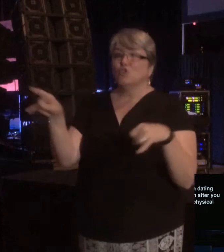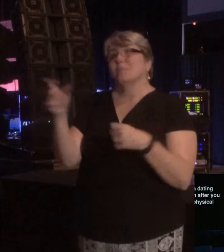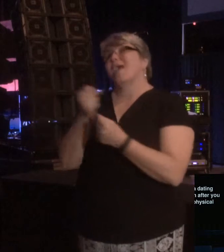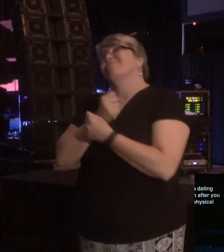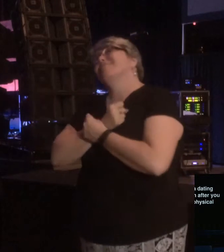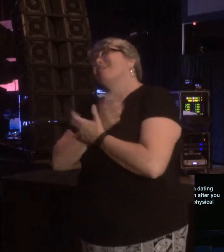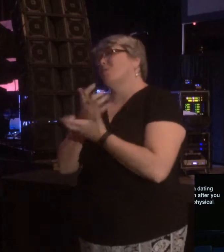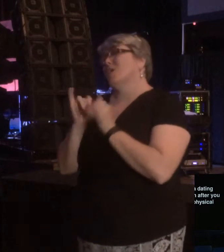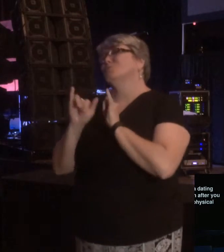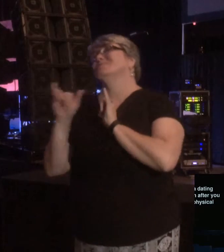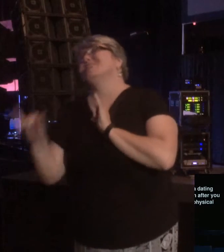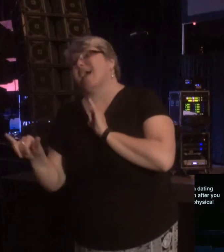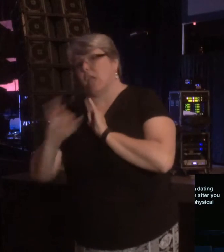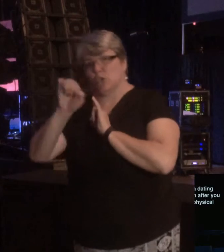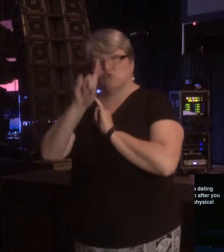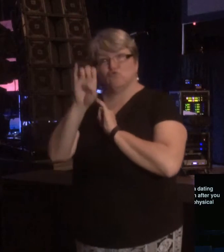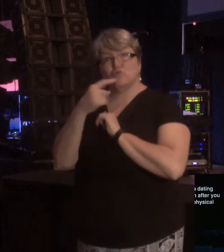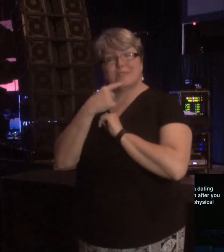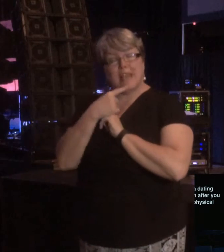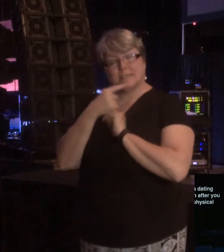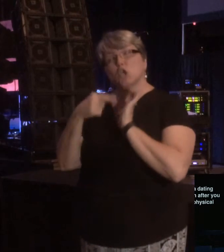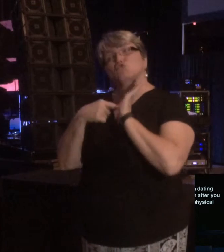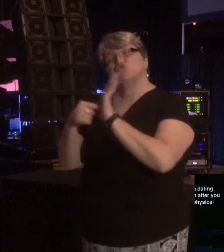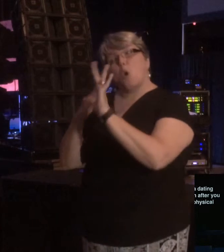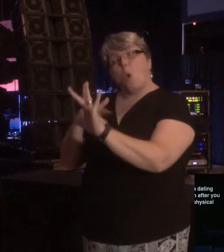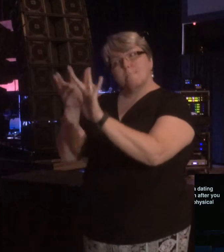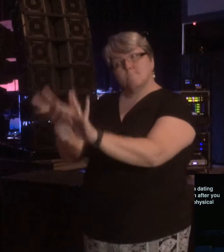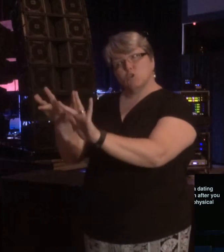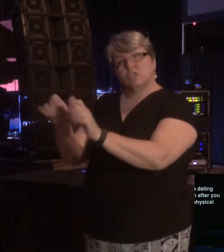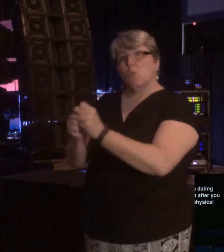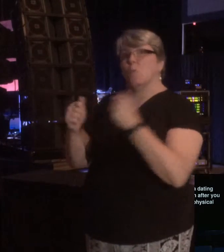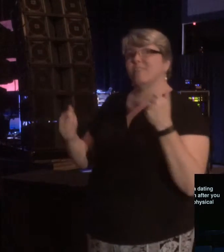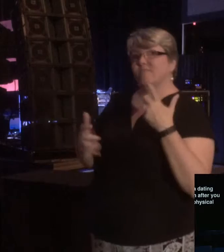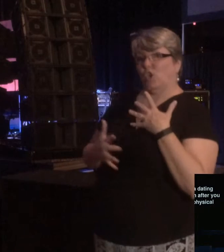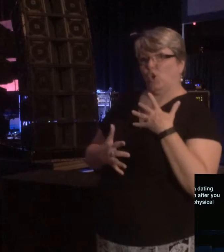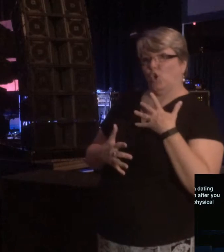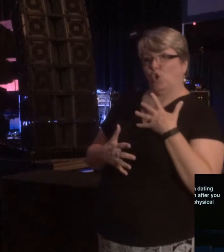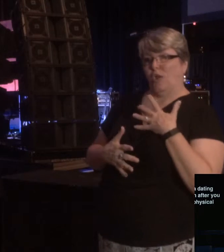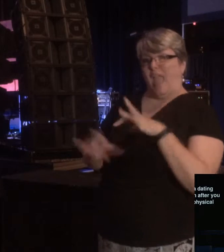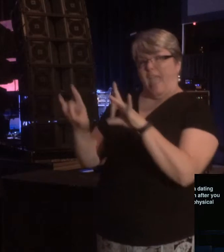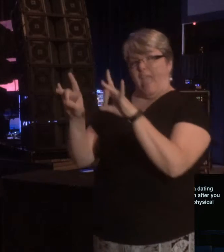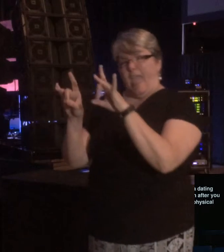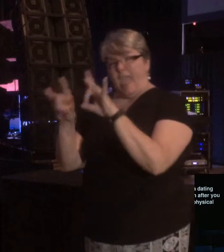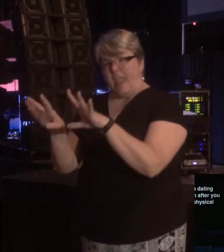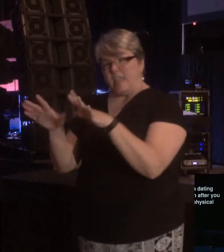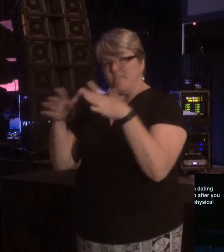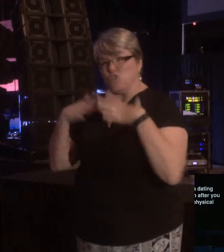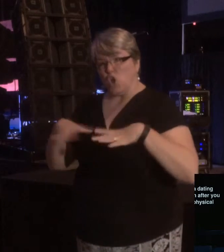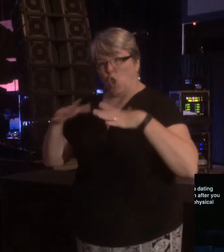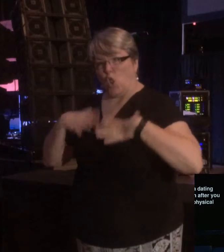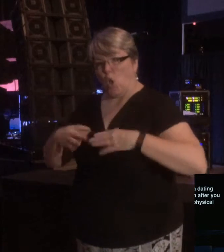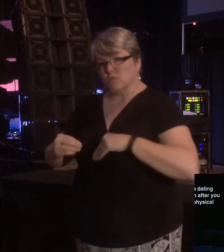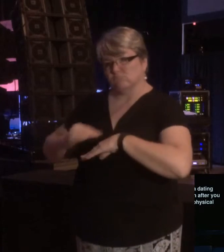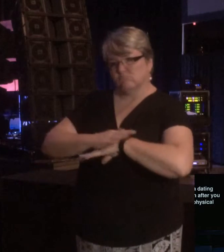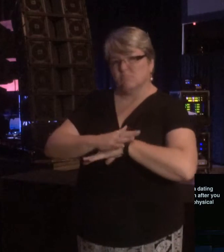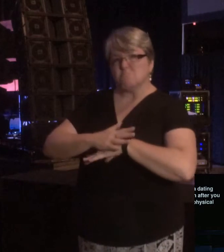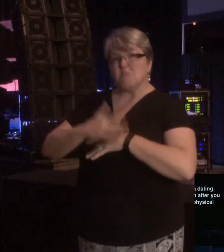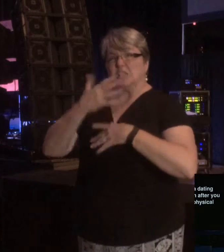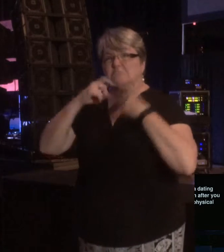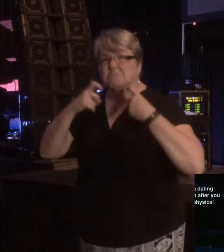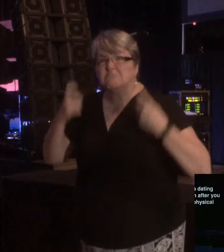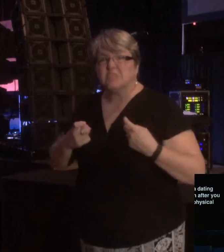take a miracle. And that was what I believed. So when Jeff came to